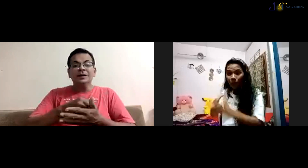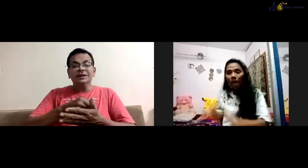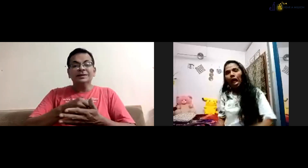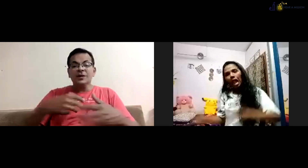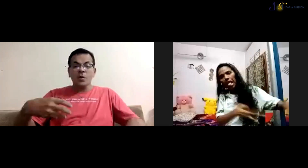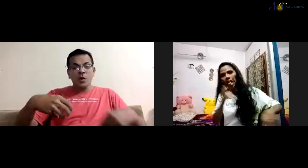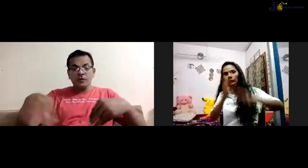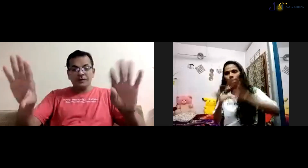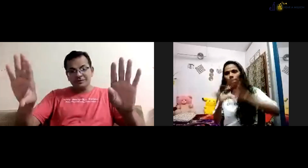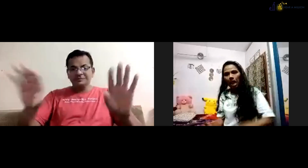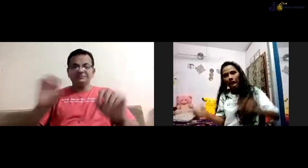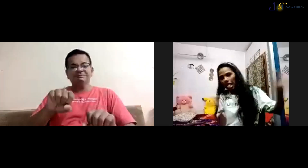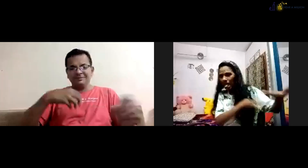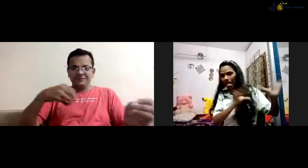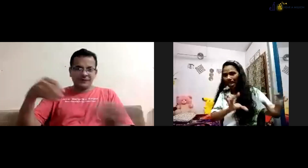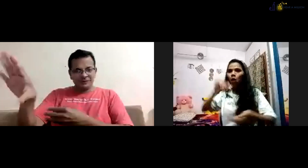So